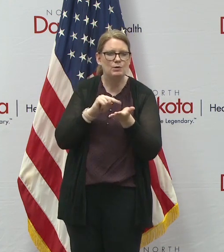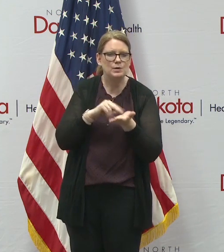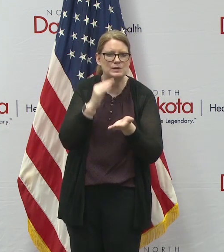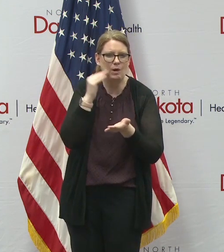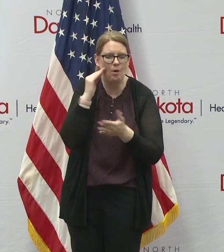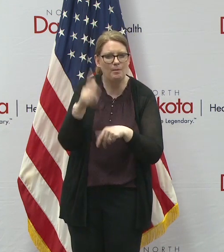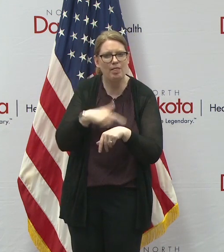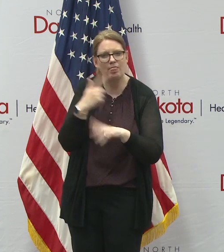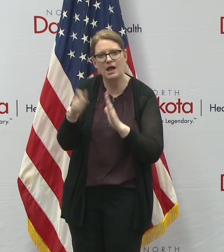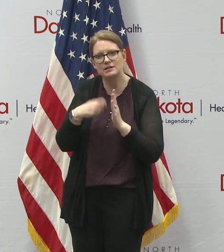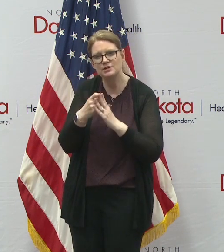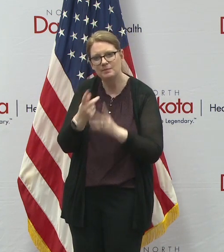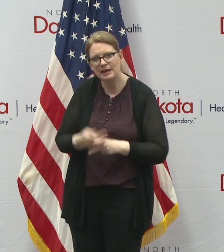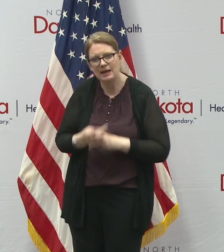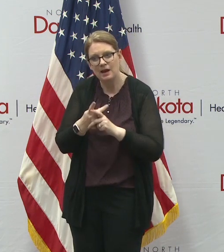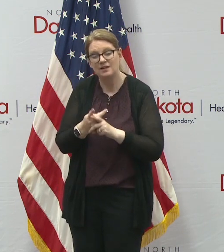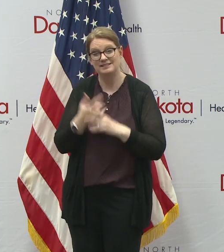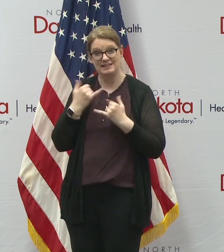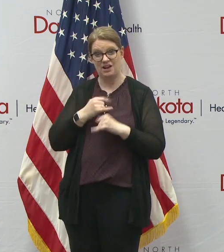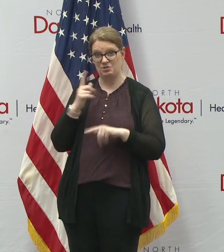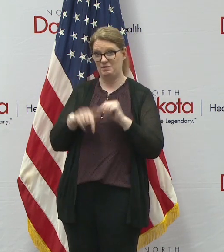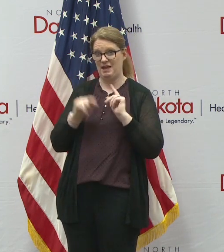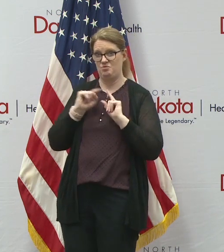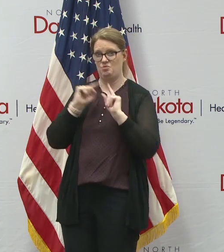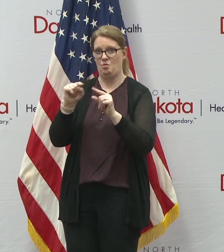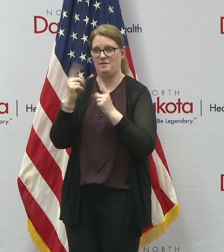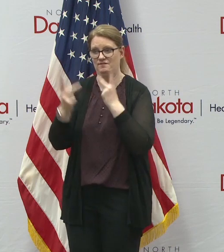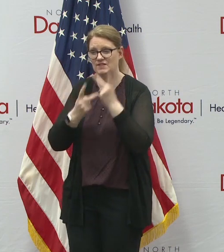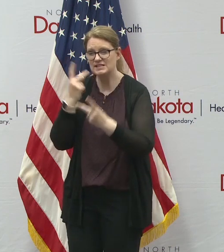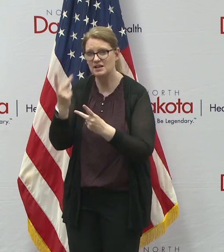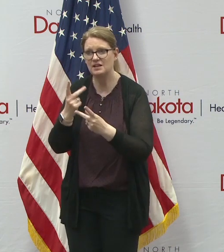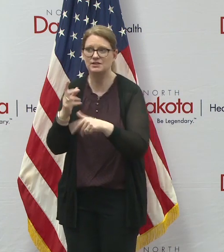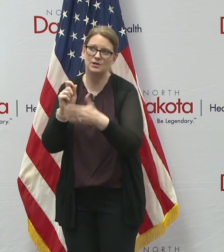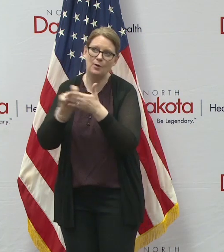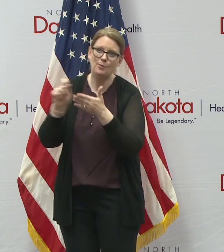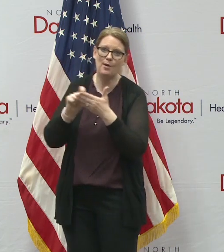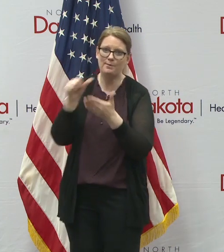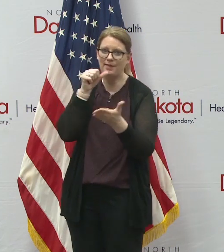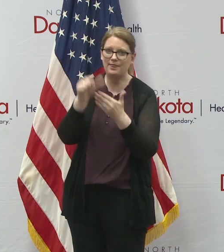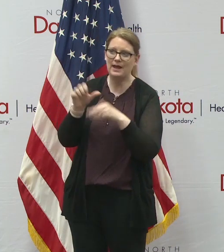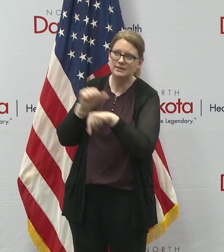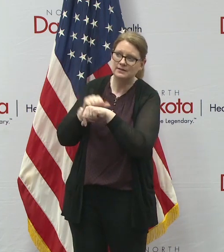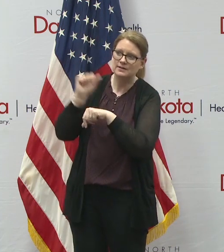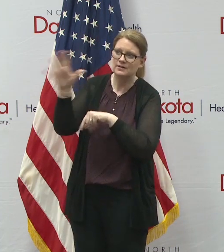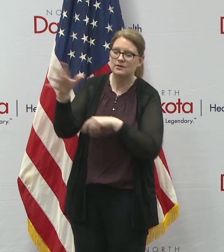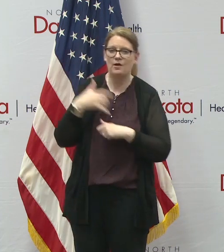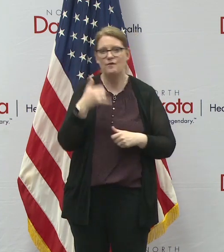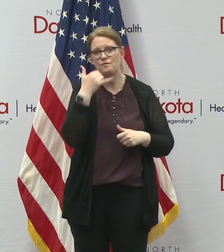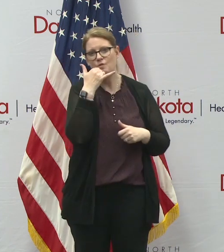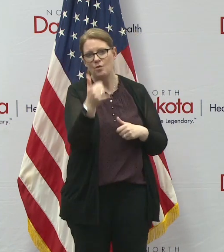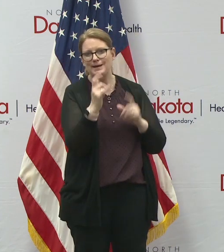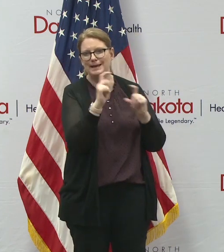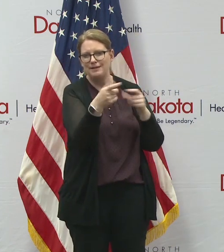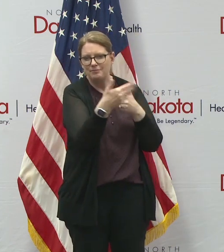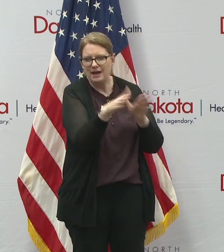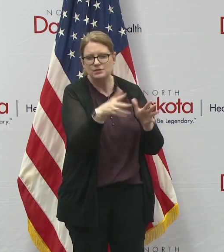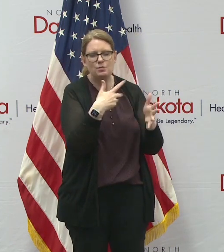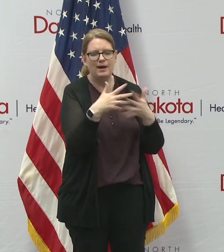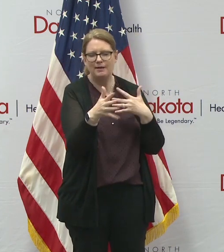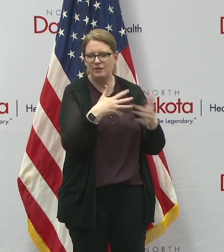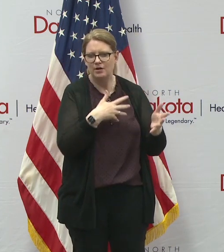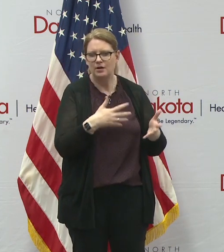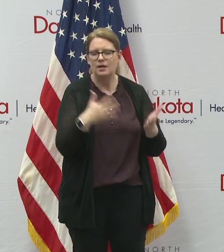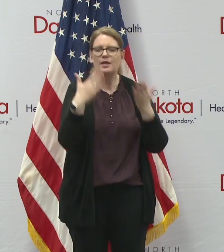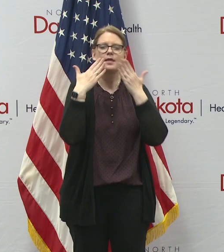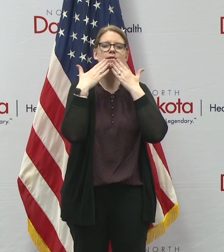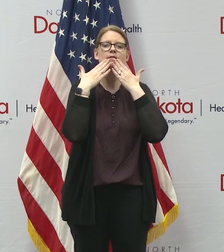that now can't receive visitors. Again, whether you've done an extra phone call, a handwritten note, a gift package, whatever you've done, I just